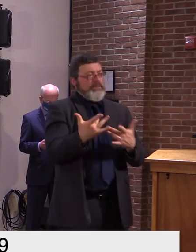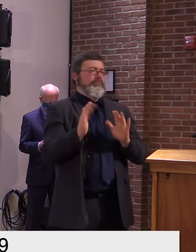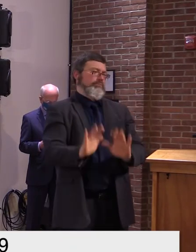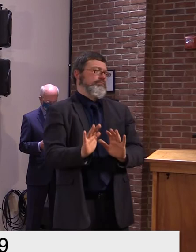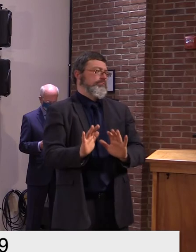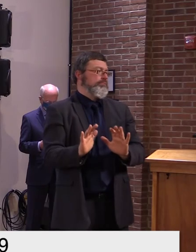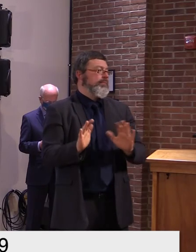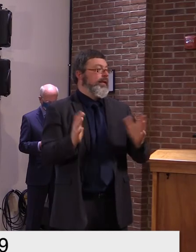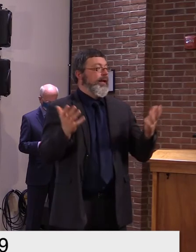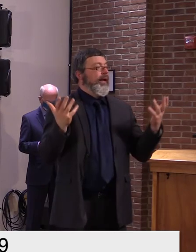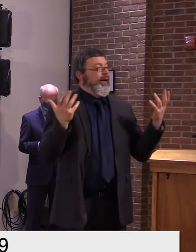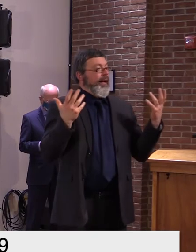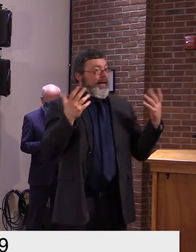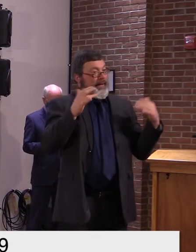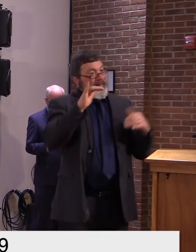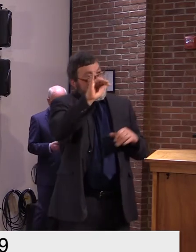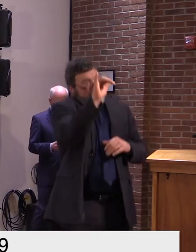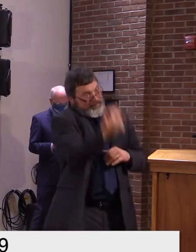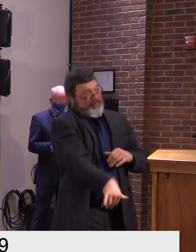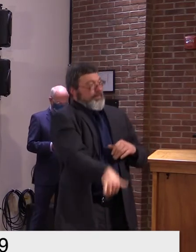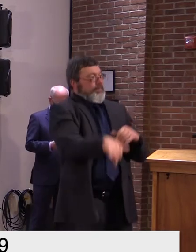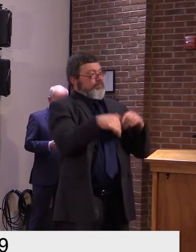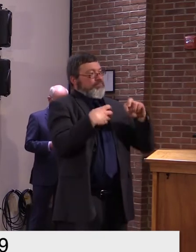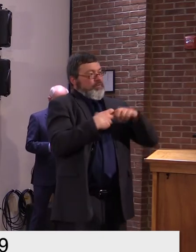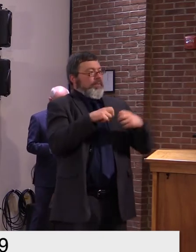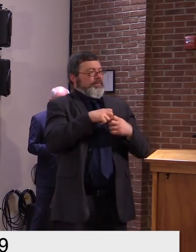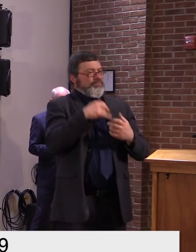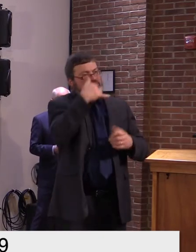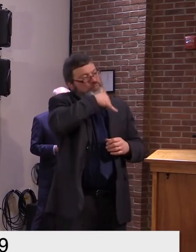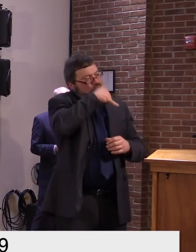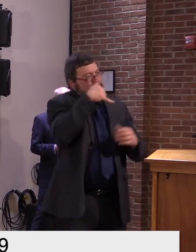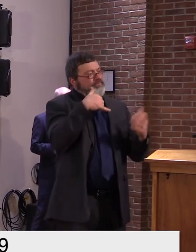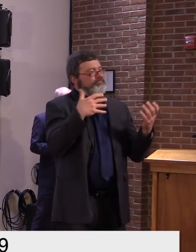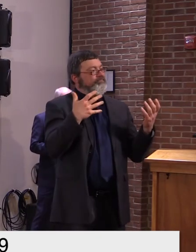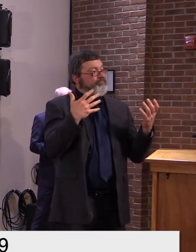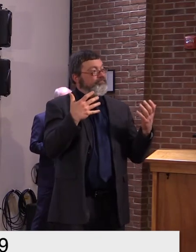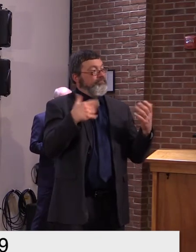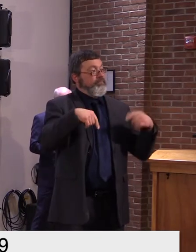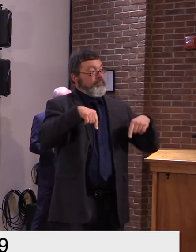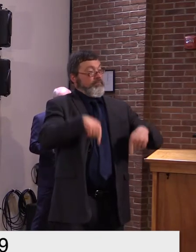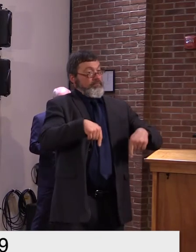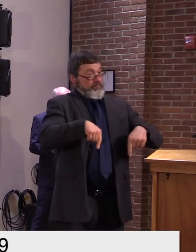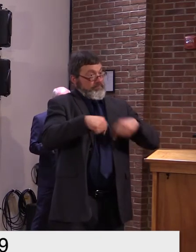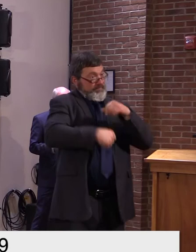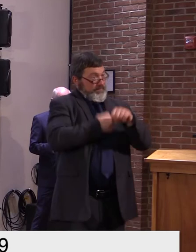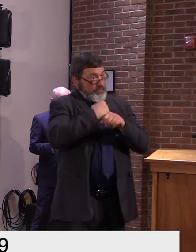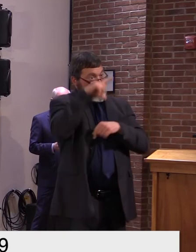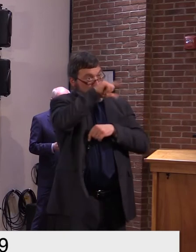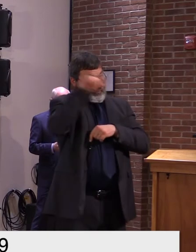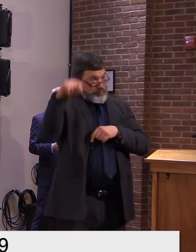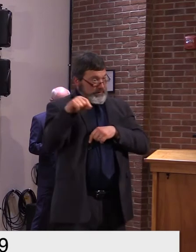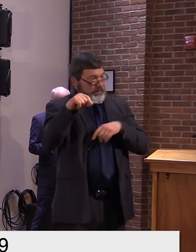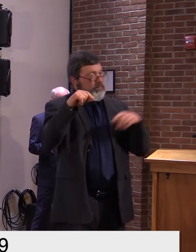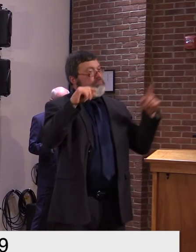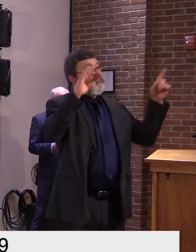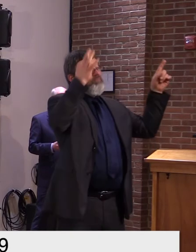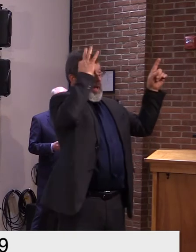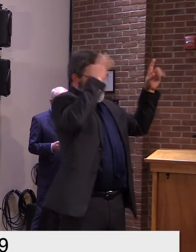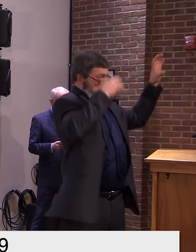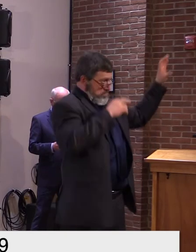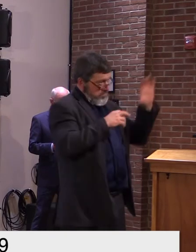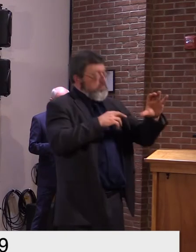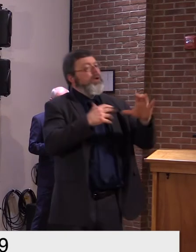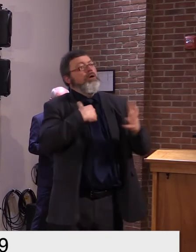So we were very fortunate, again, to utilize some of the CARES funding to help some of them who are struggling and keep